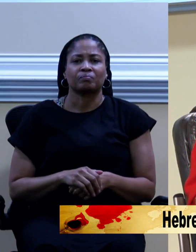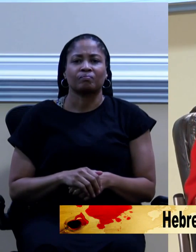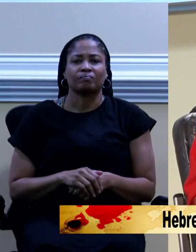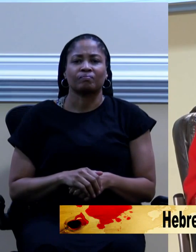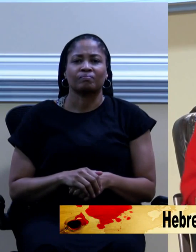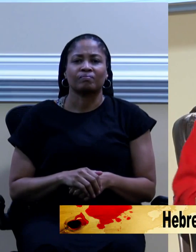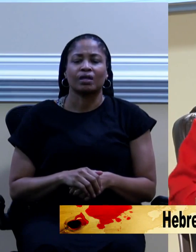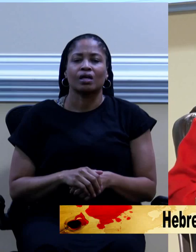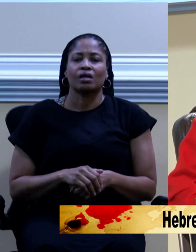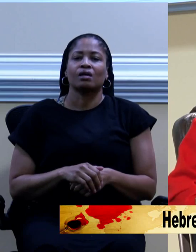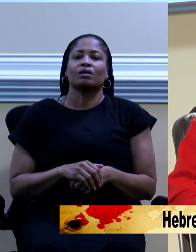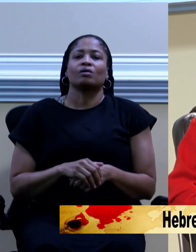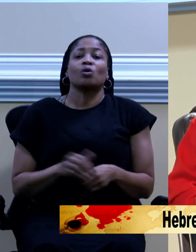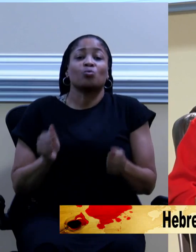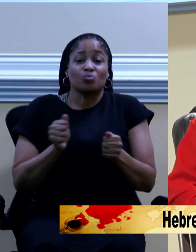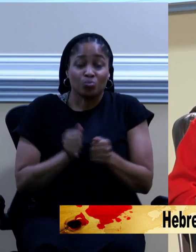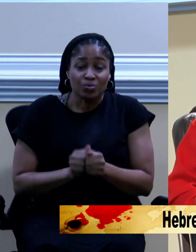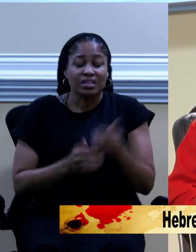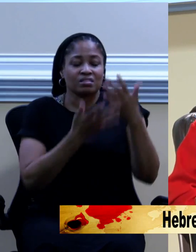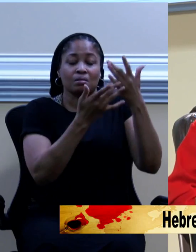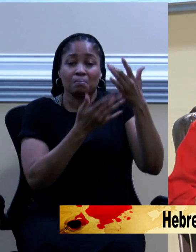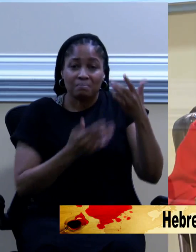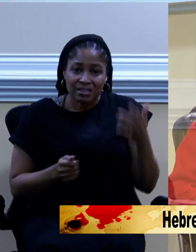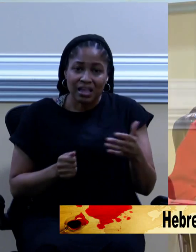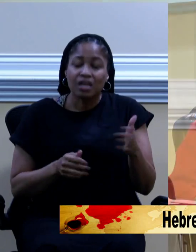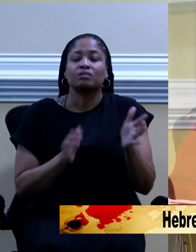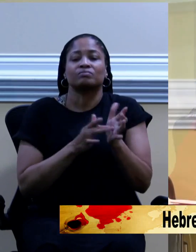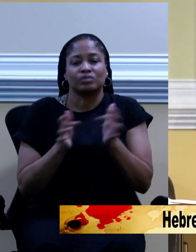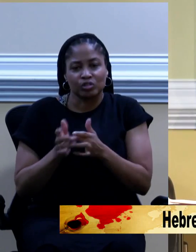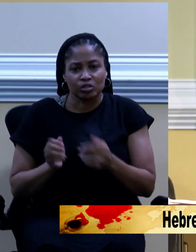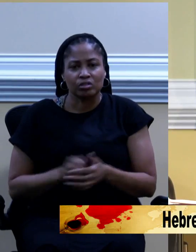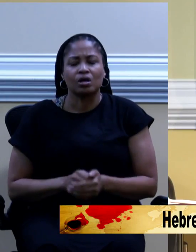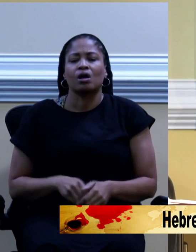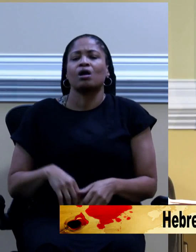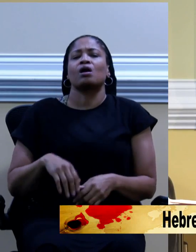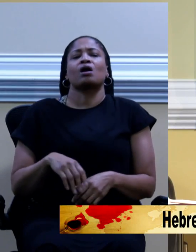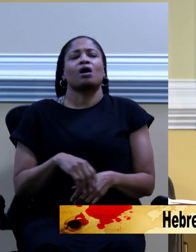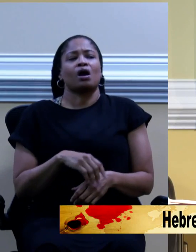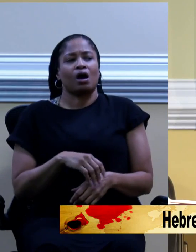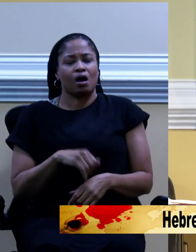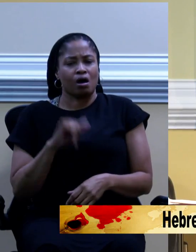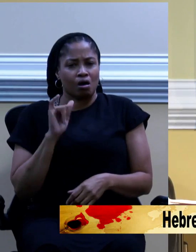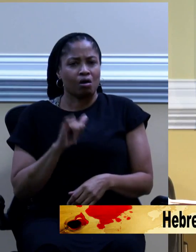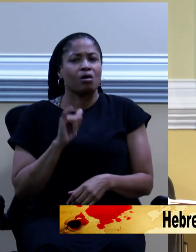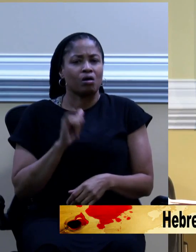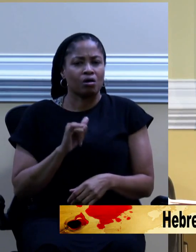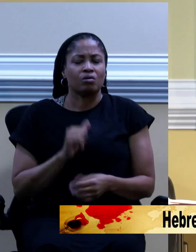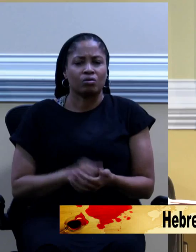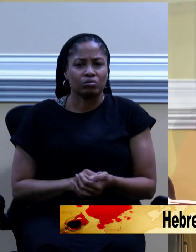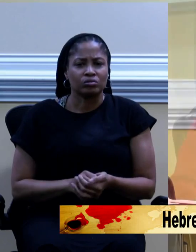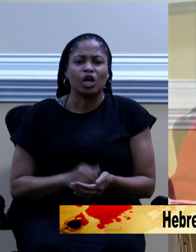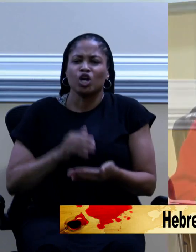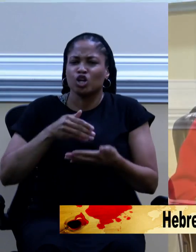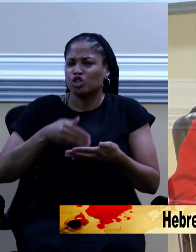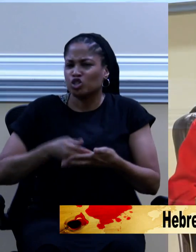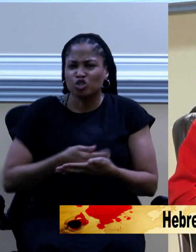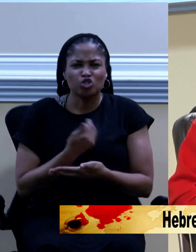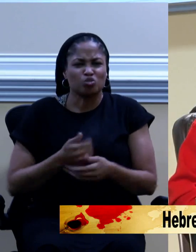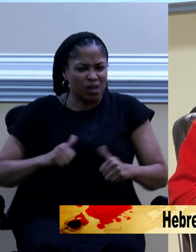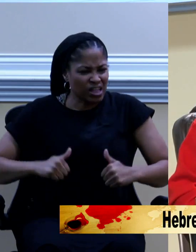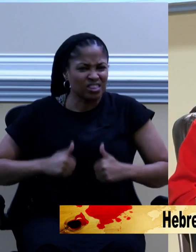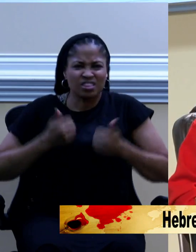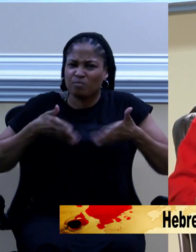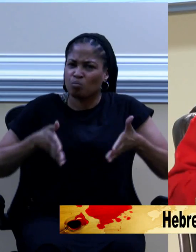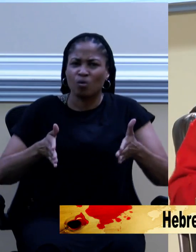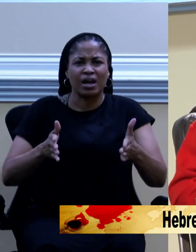of Jesus. Oh, so that's how you got to enter in, by the blood of Jesus. Yes. Go ahead and read. By a new and living way, which he has